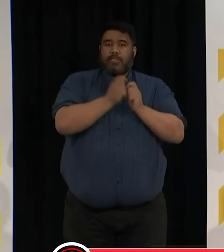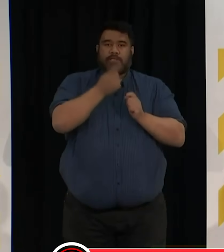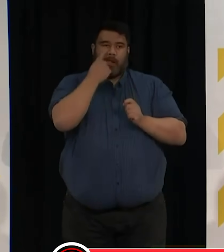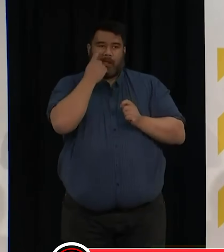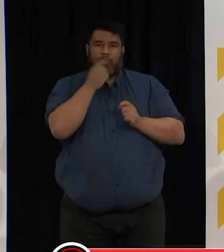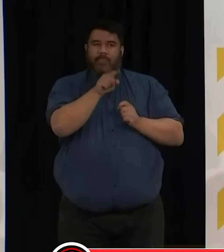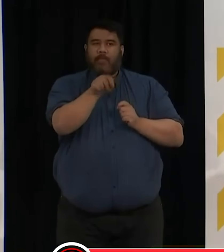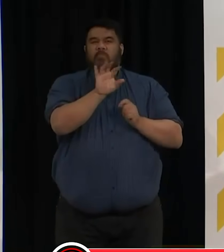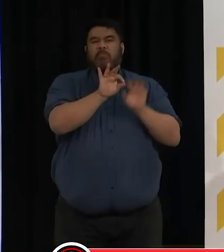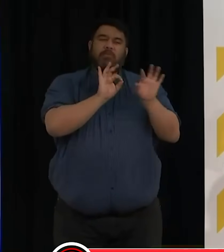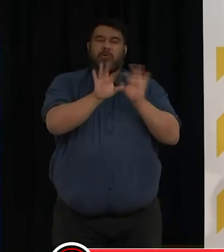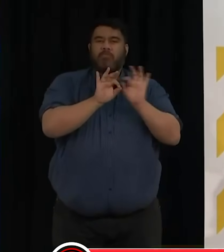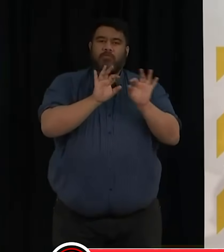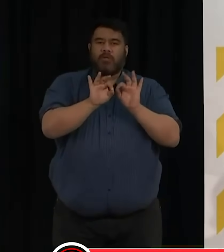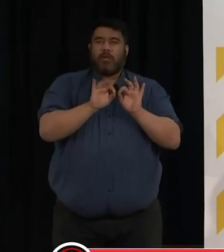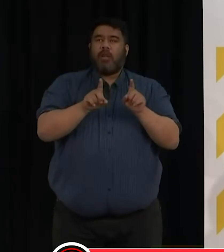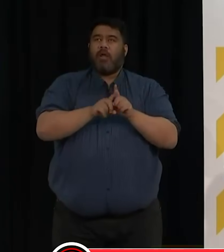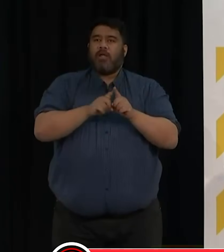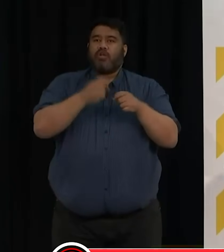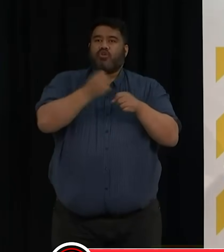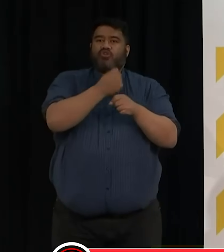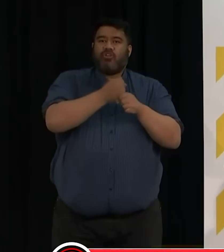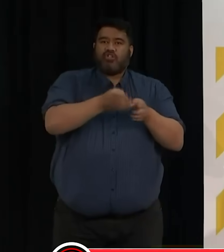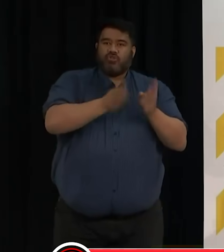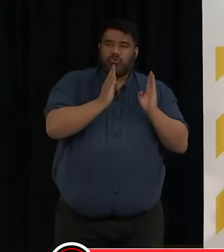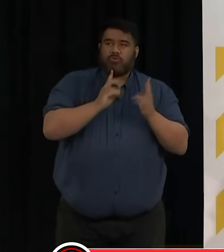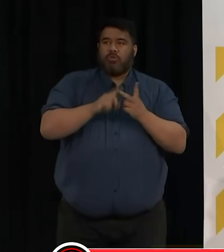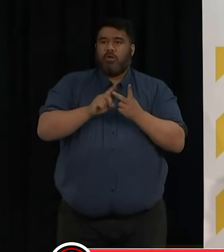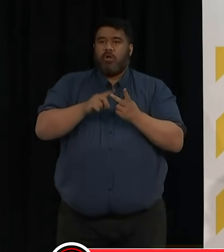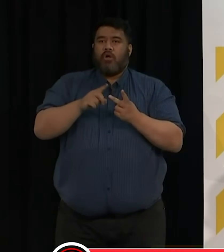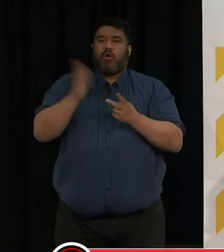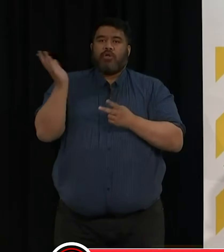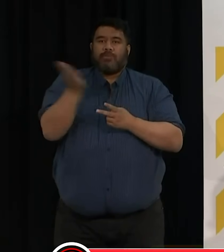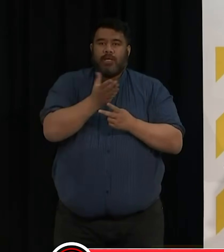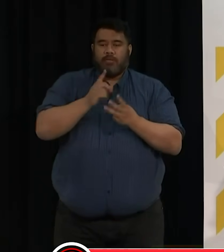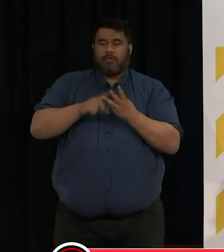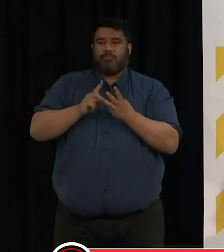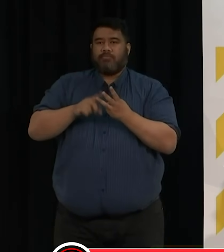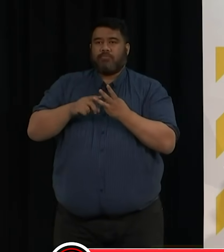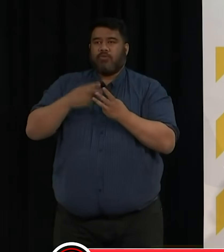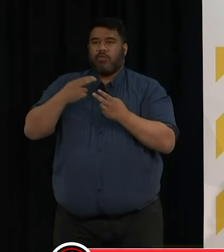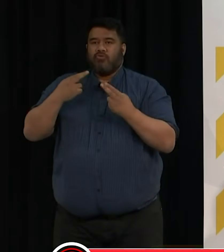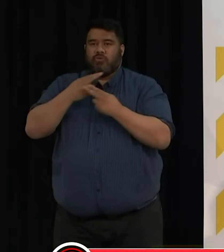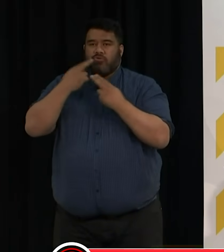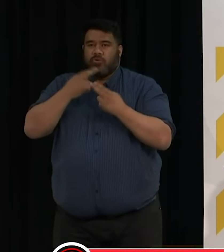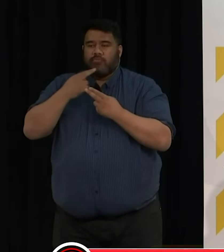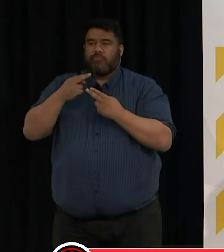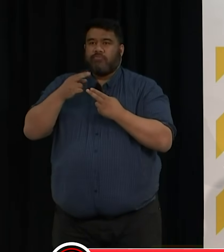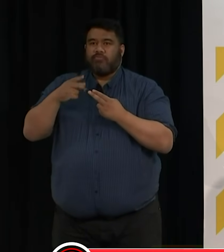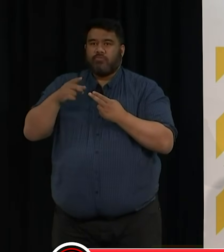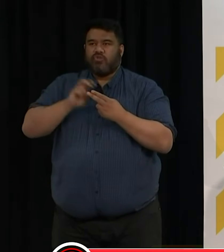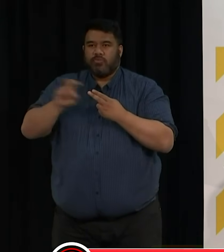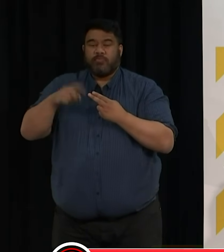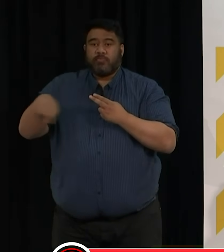asking workers, particularly in construction, hospitality and retail sectors, to get two tests at least 5 days apart over the next couple of